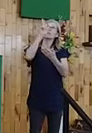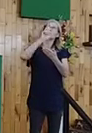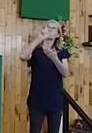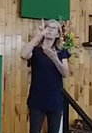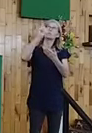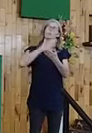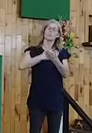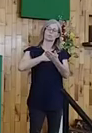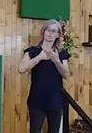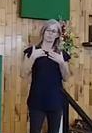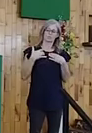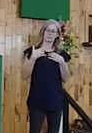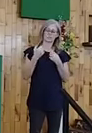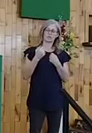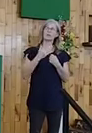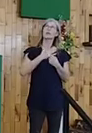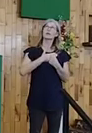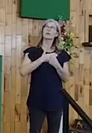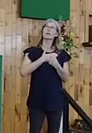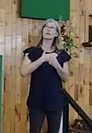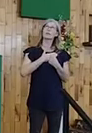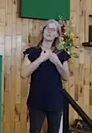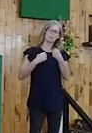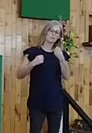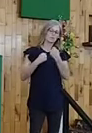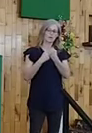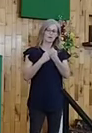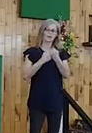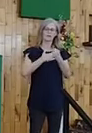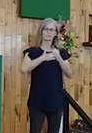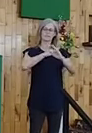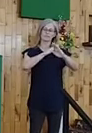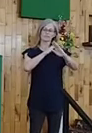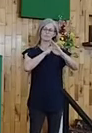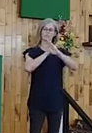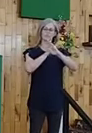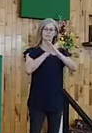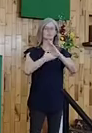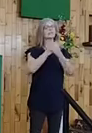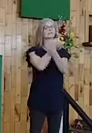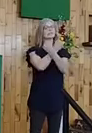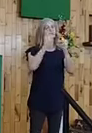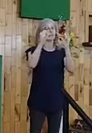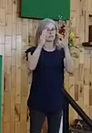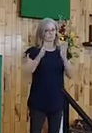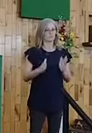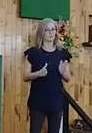strength. O Lord, my rock, my fortress, my deliverer.